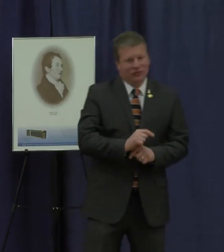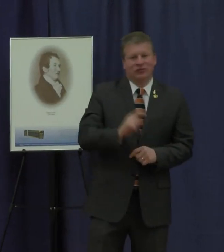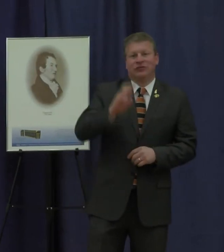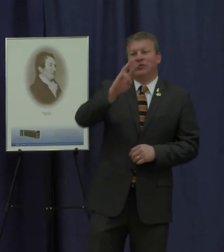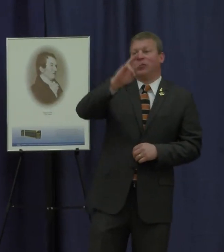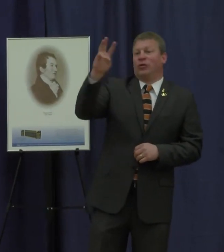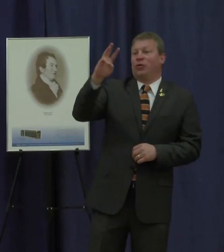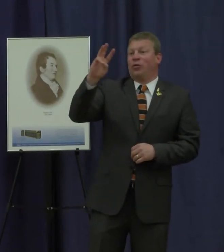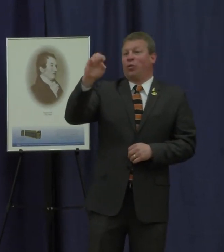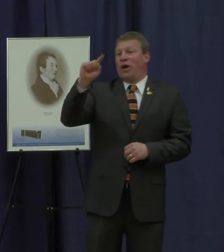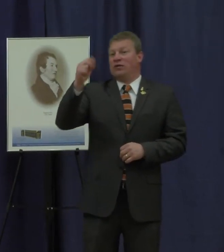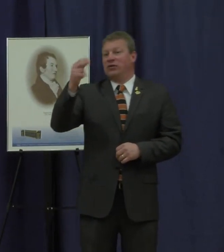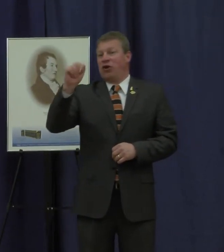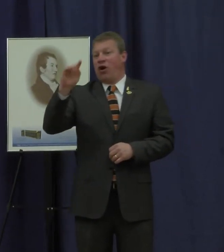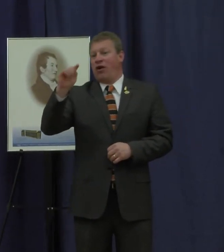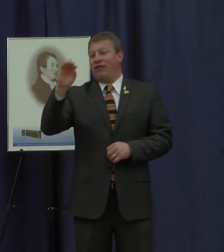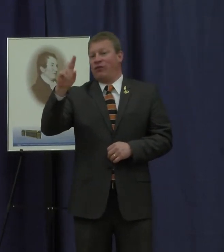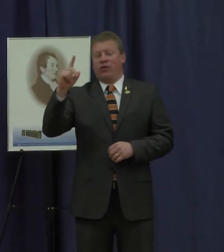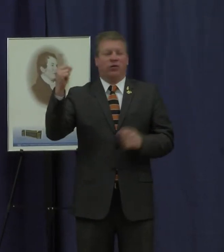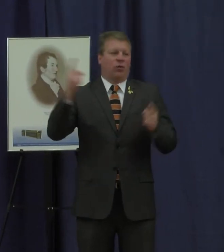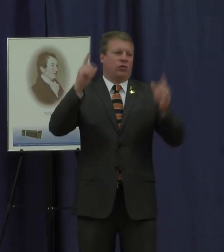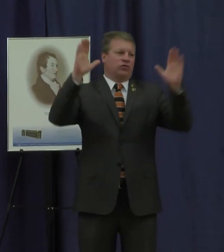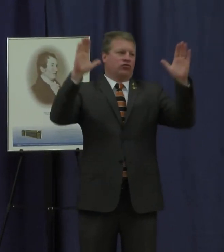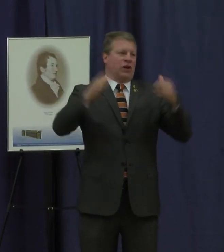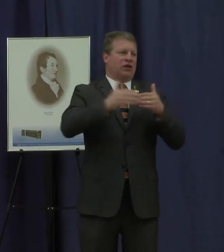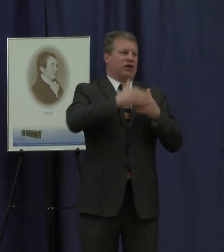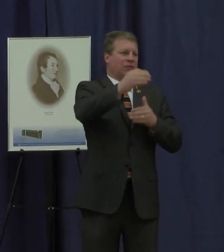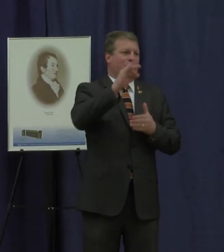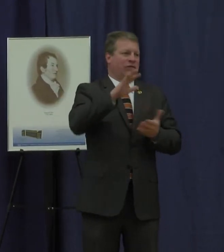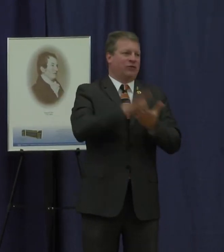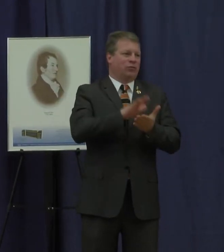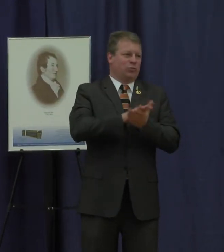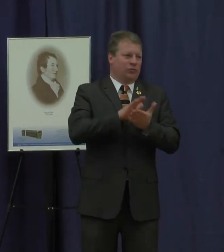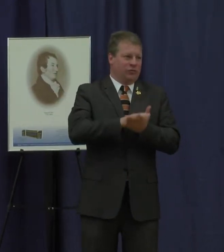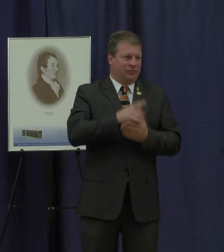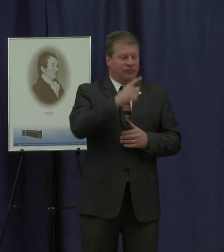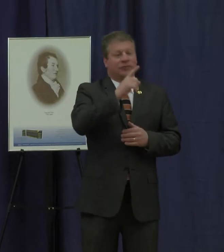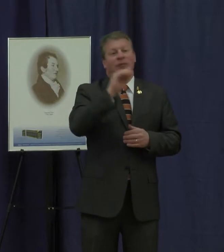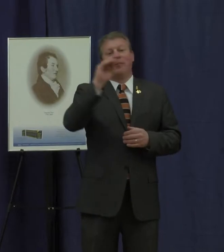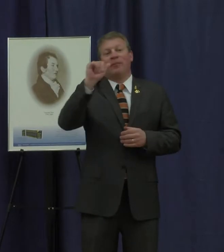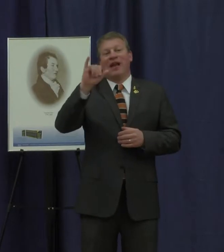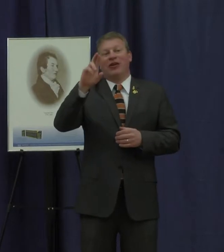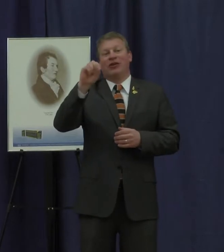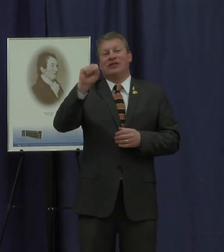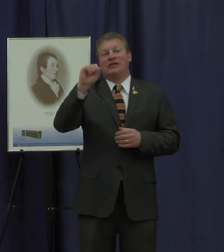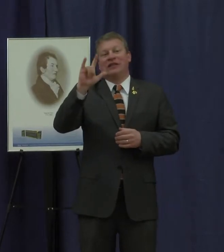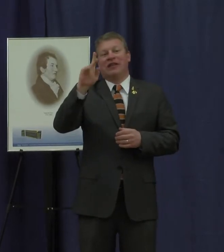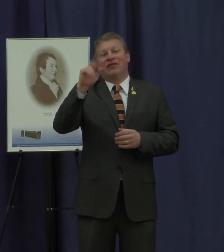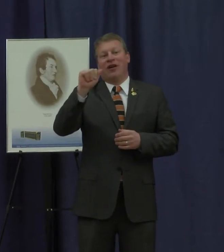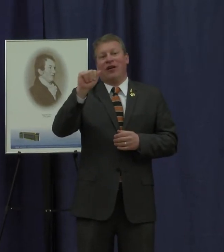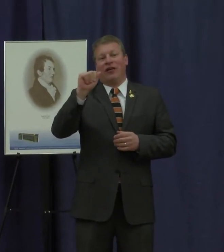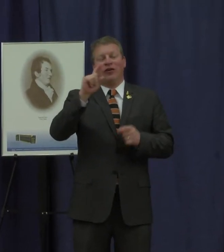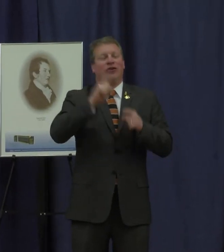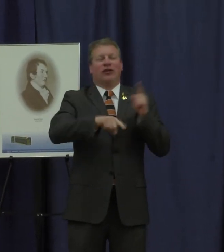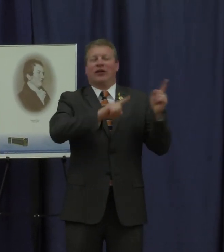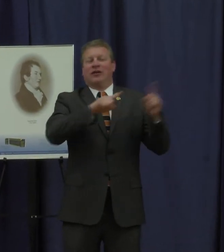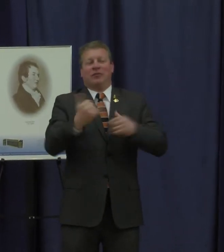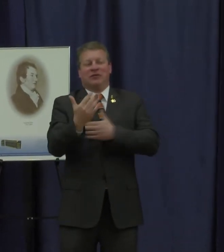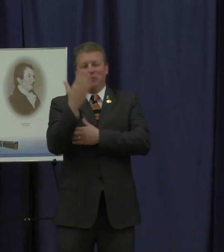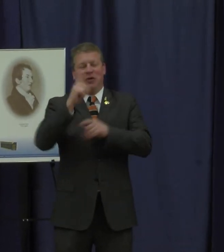Also, it's traditionary for the West Hartford administration to